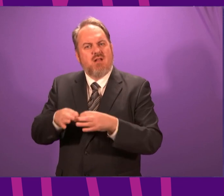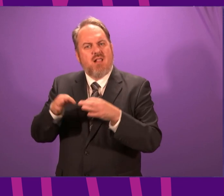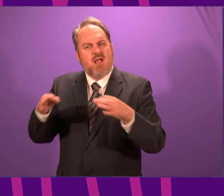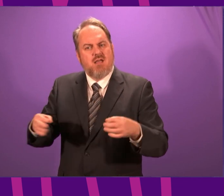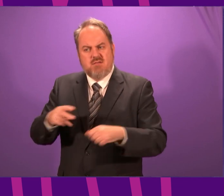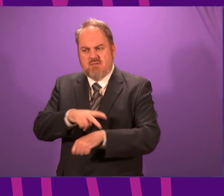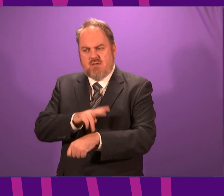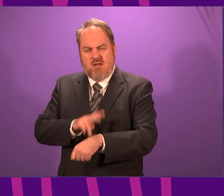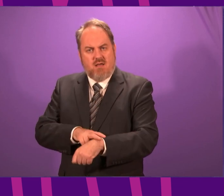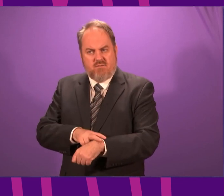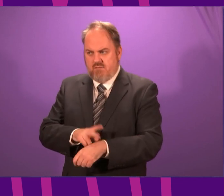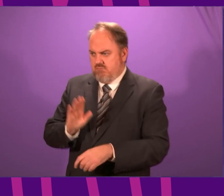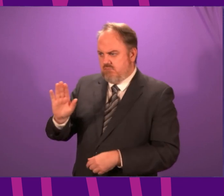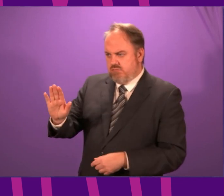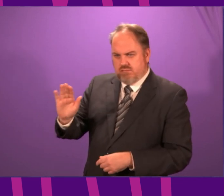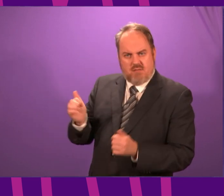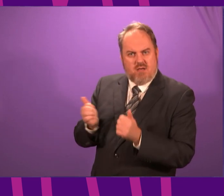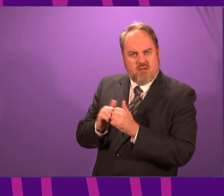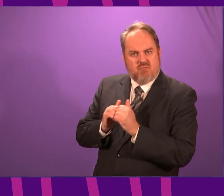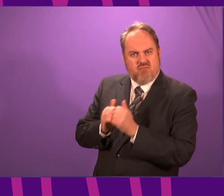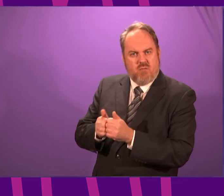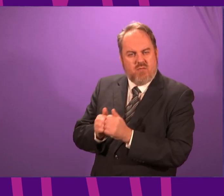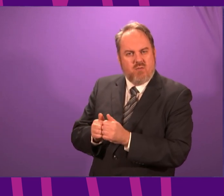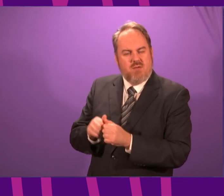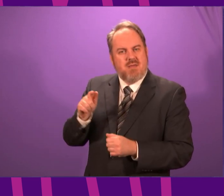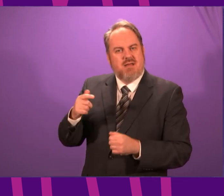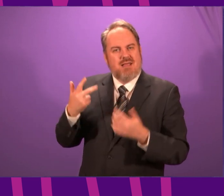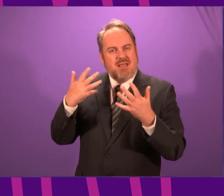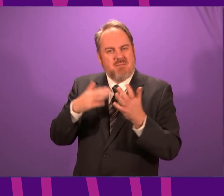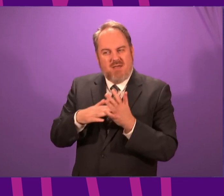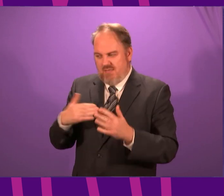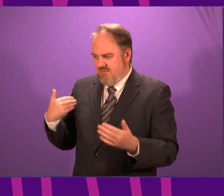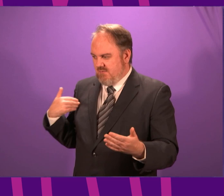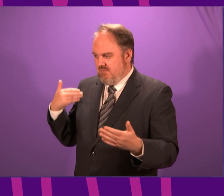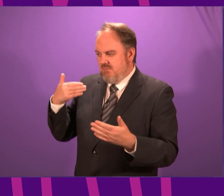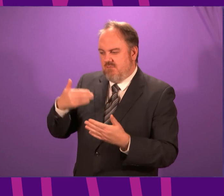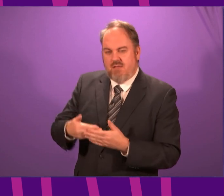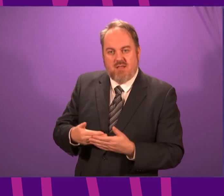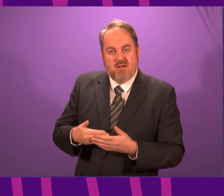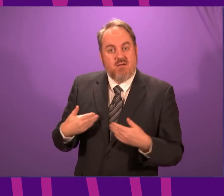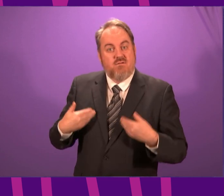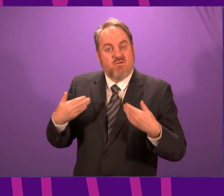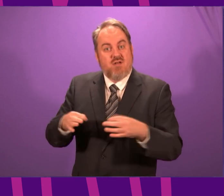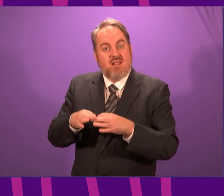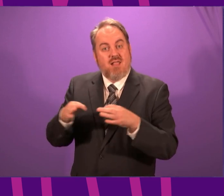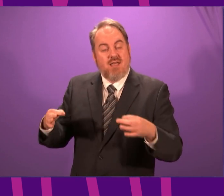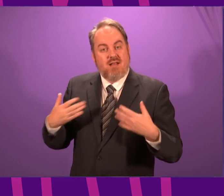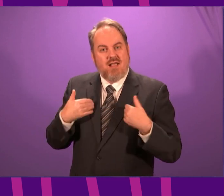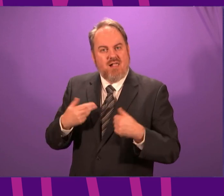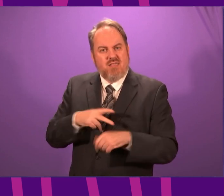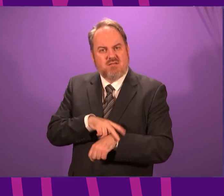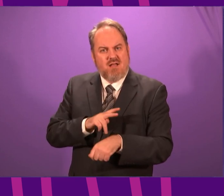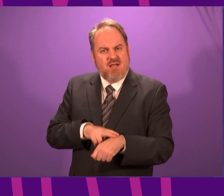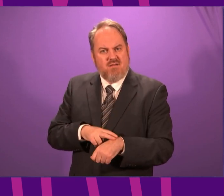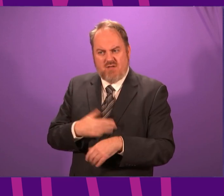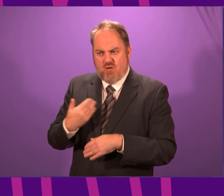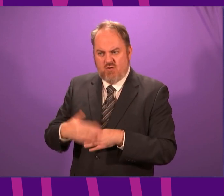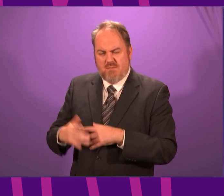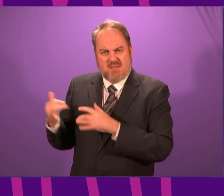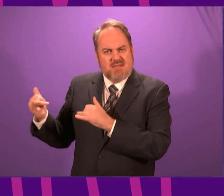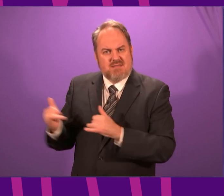agree with him. Does he agree that it's extraordinary that almost 8 months down the line, frontline healthcare workers are not being tested on a regular